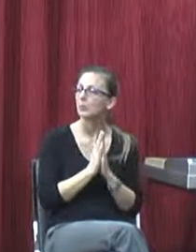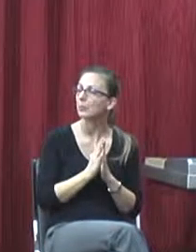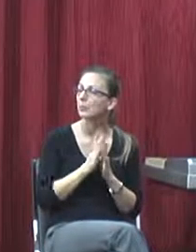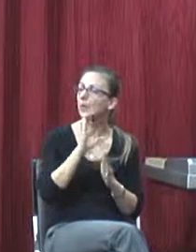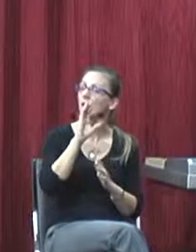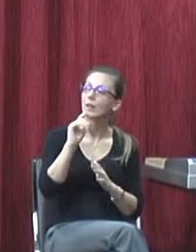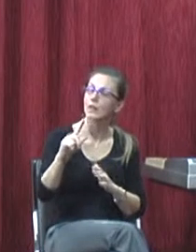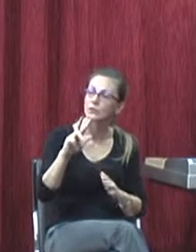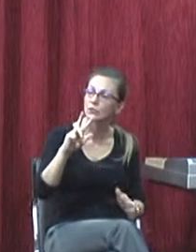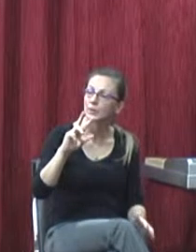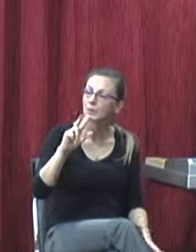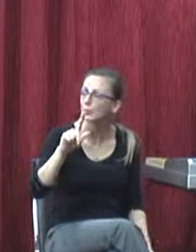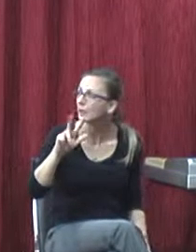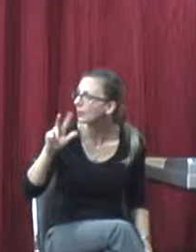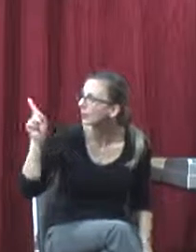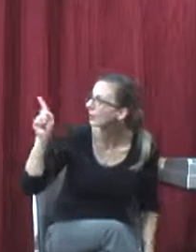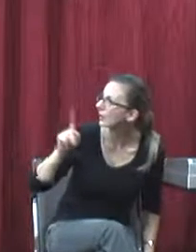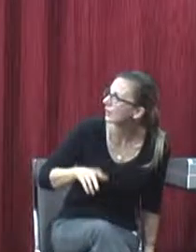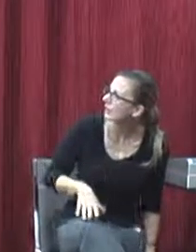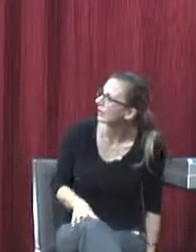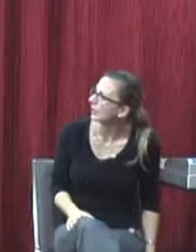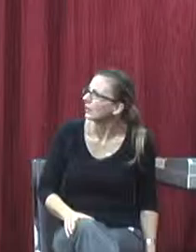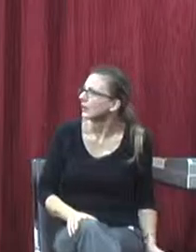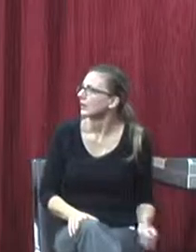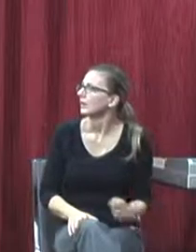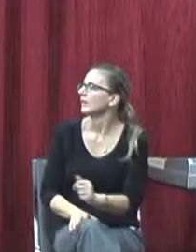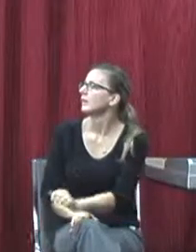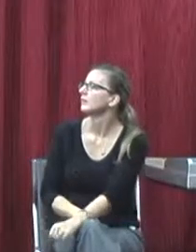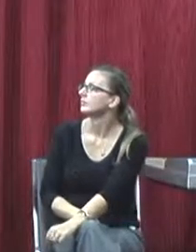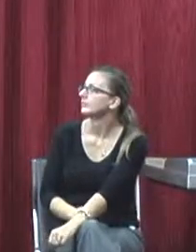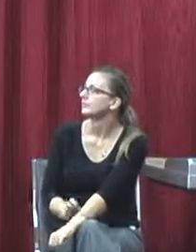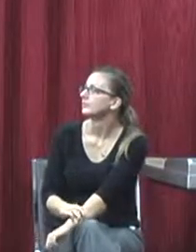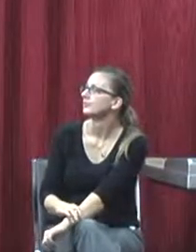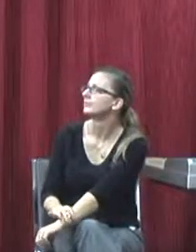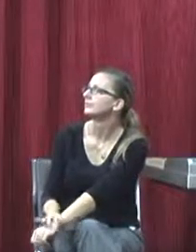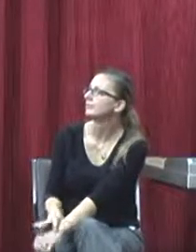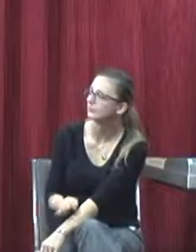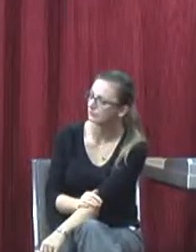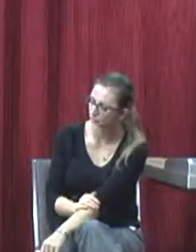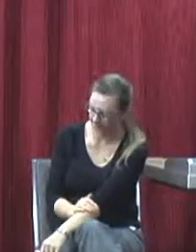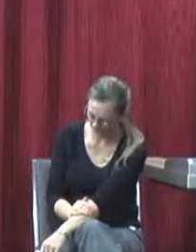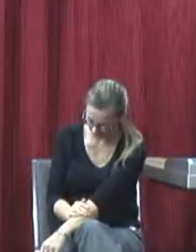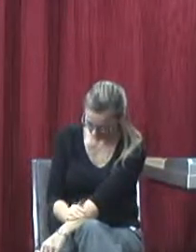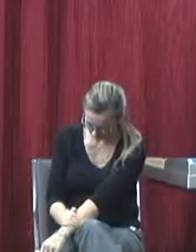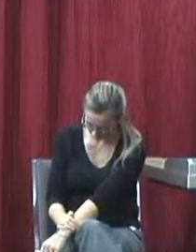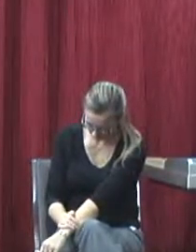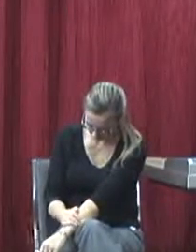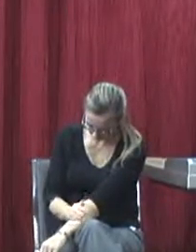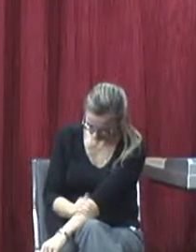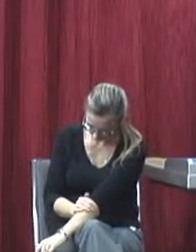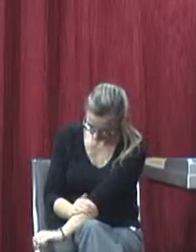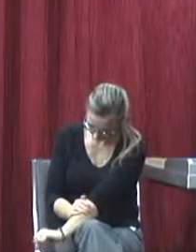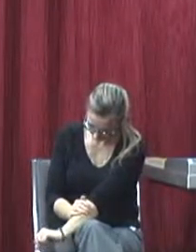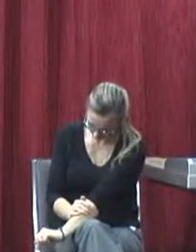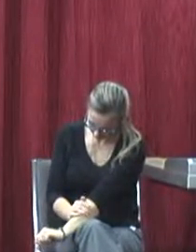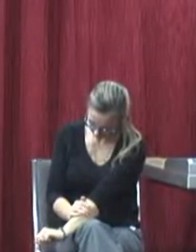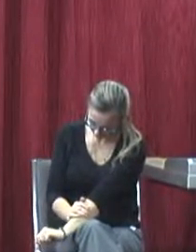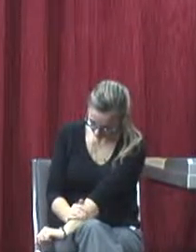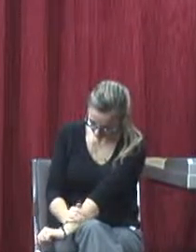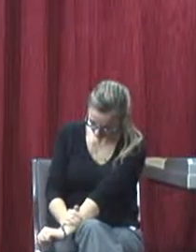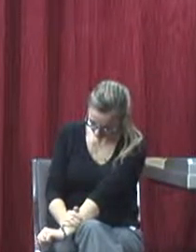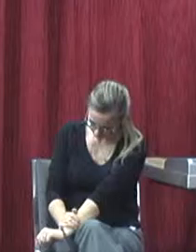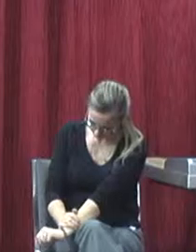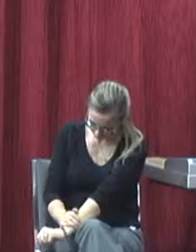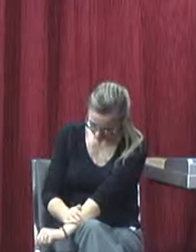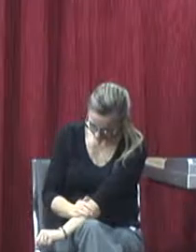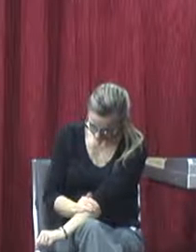3, verse 23. Whatever you do, do it heartily, as to the Lord, not